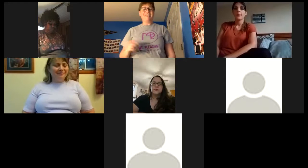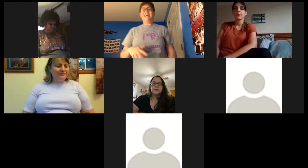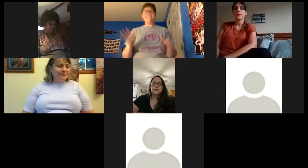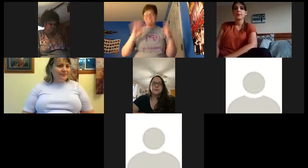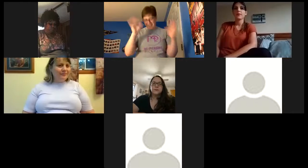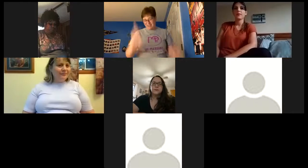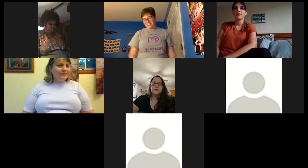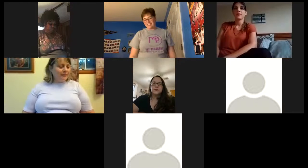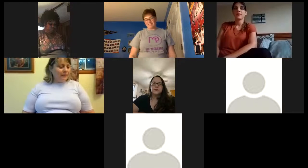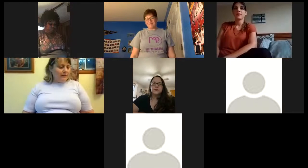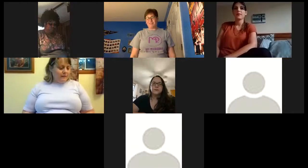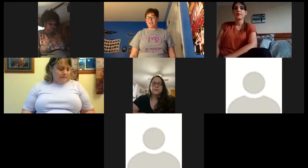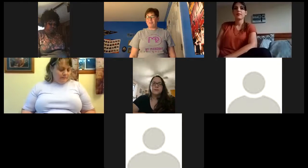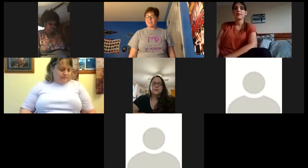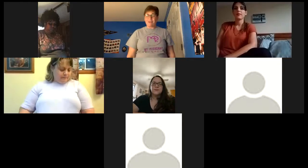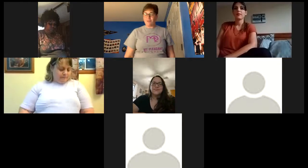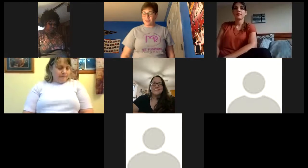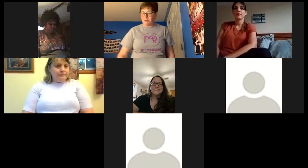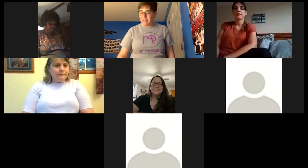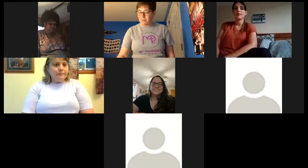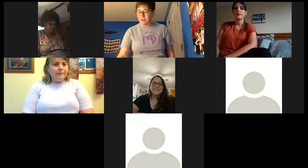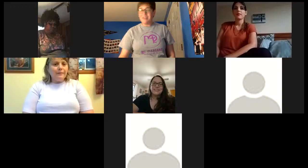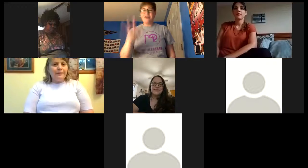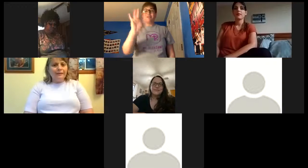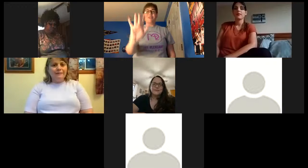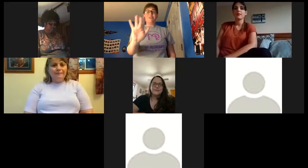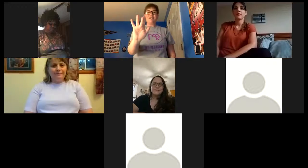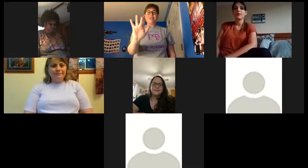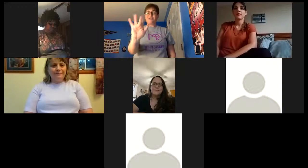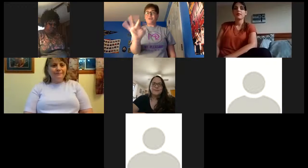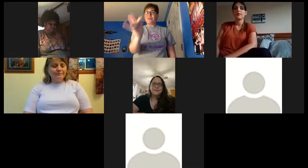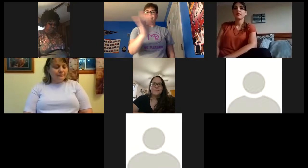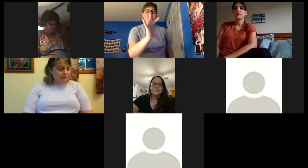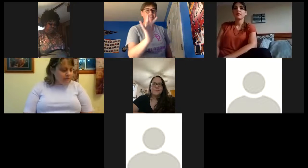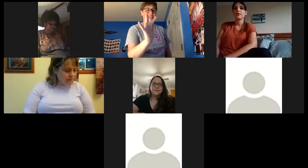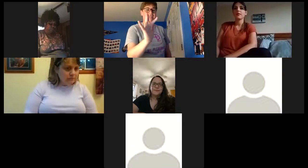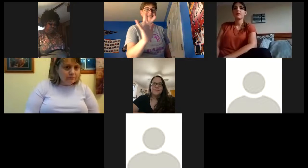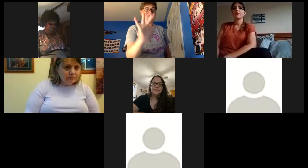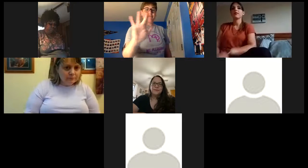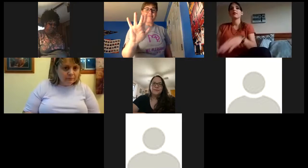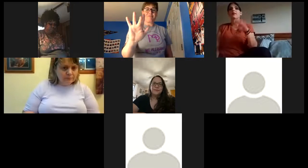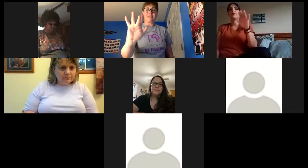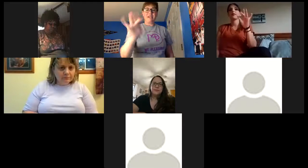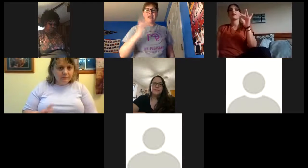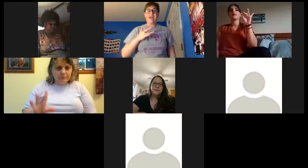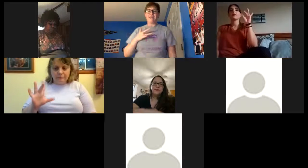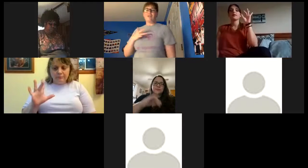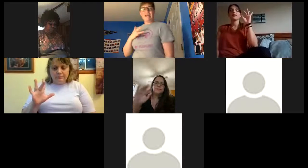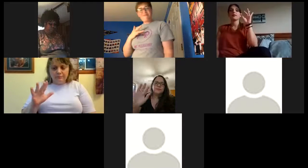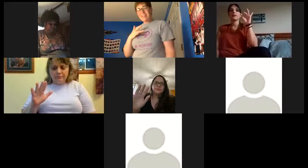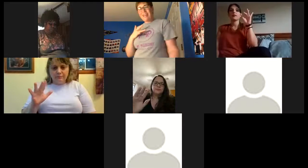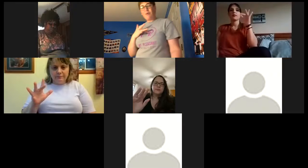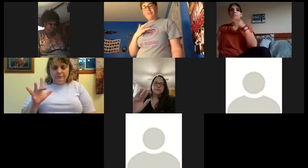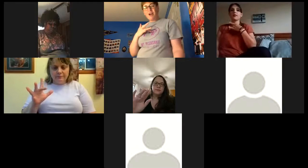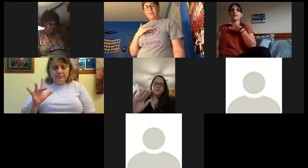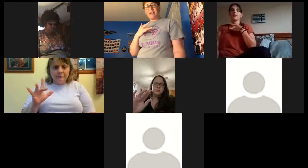feel? Anyways, just a funny sounding word to me anymore. So you're going to use your 25 hand, and I